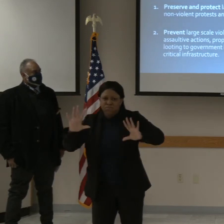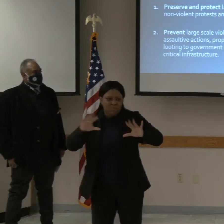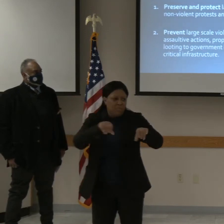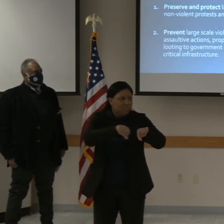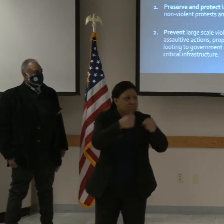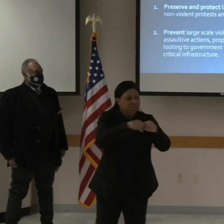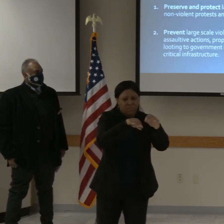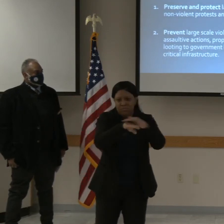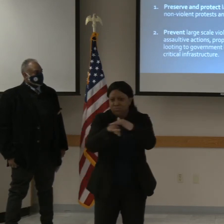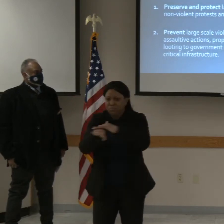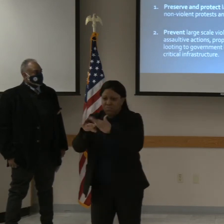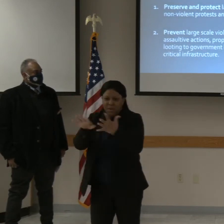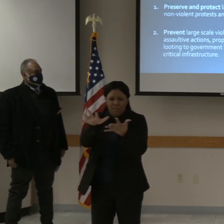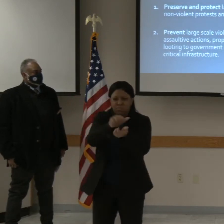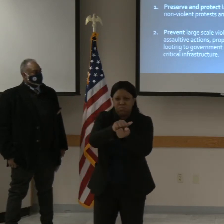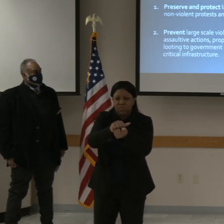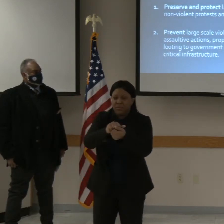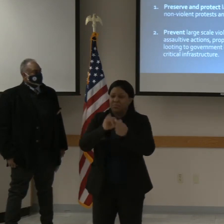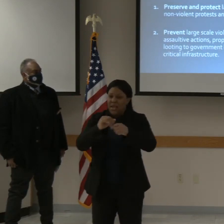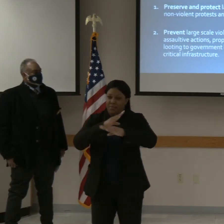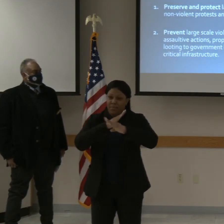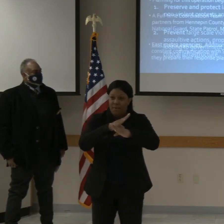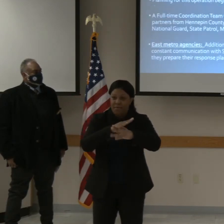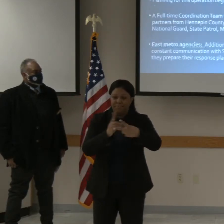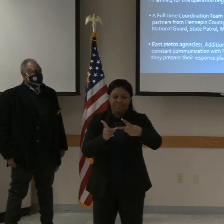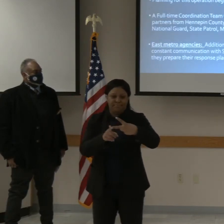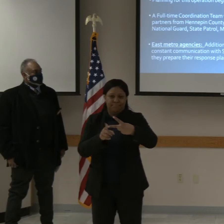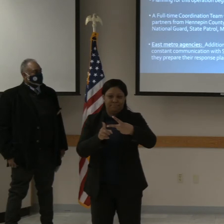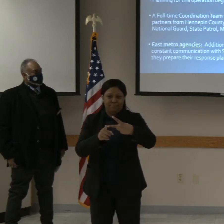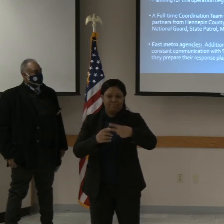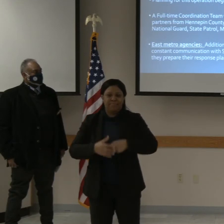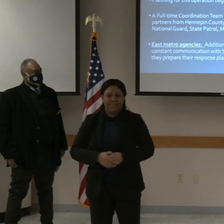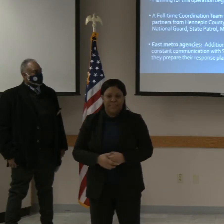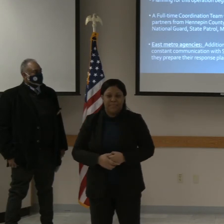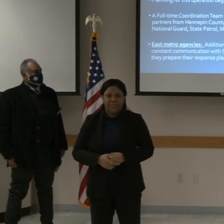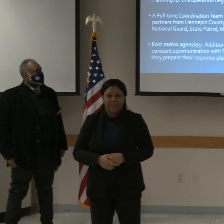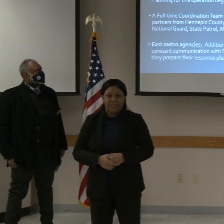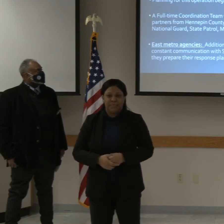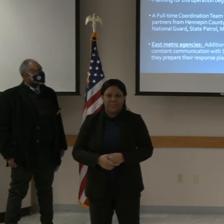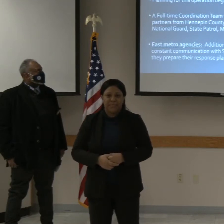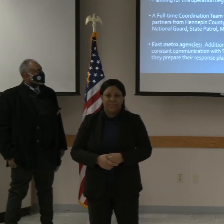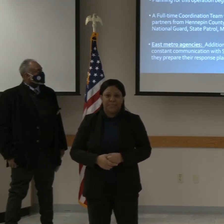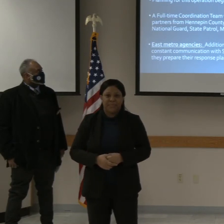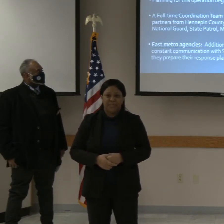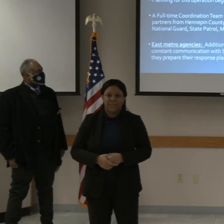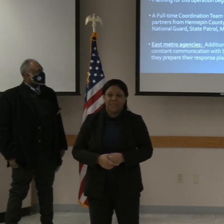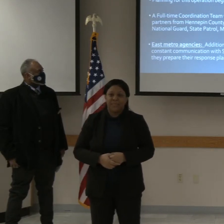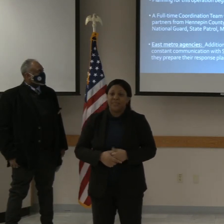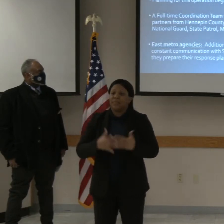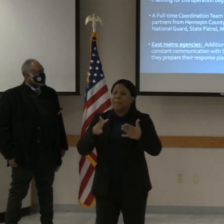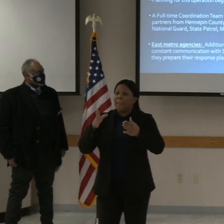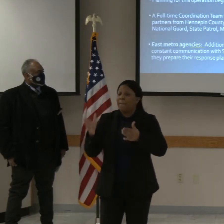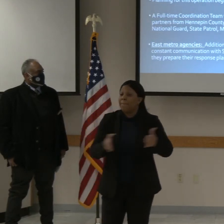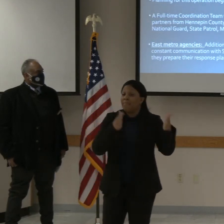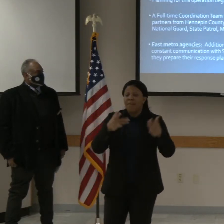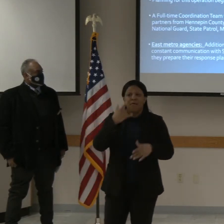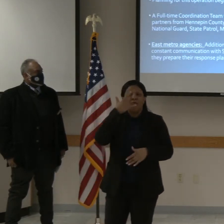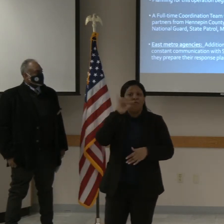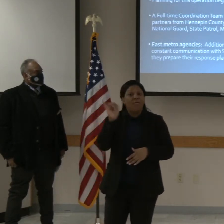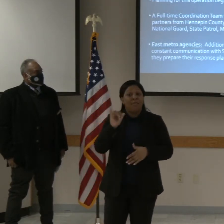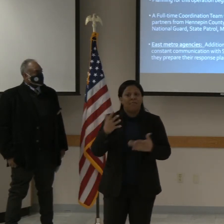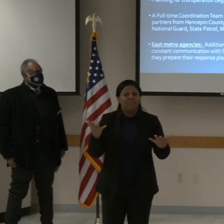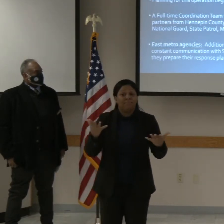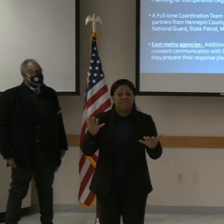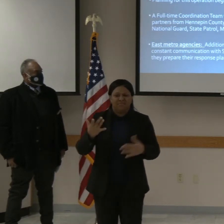critical infrastructure, which is what we're here to prevent. The planning for this operation occurred starting back